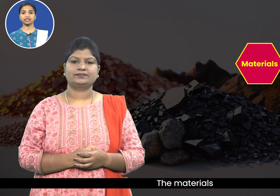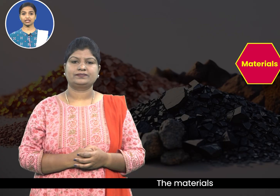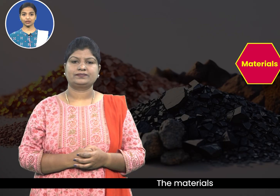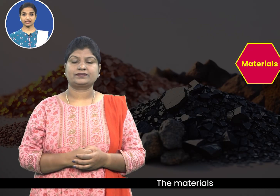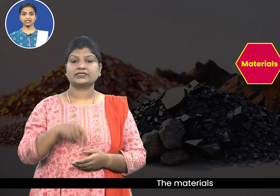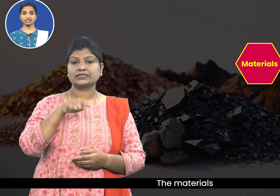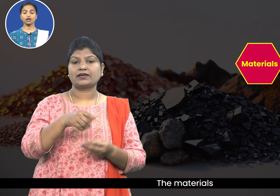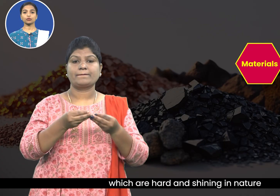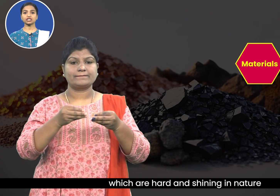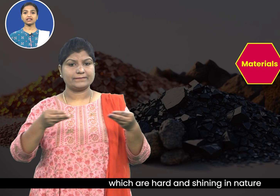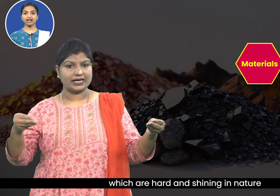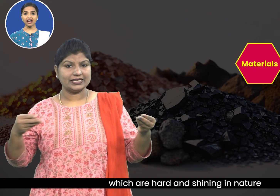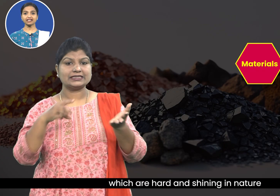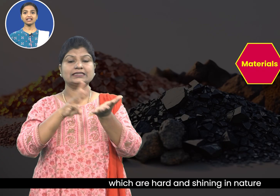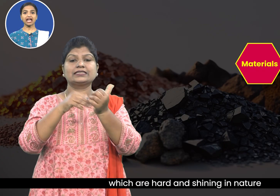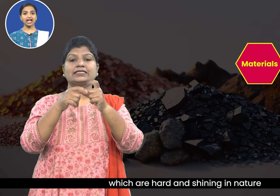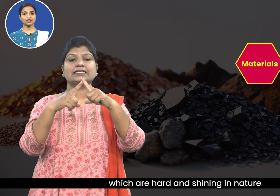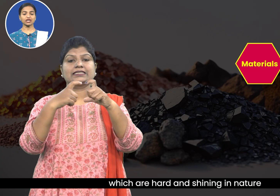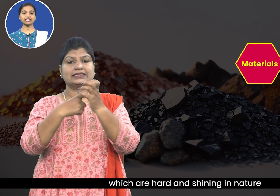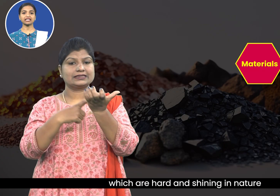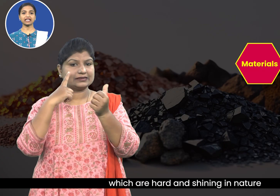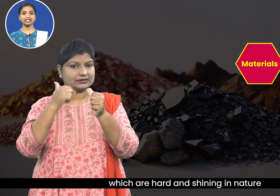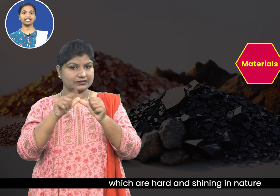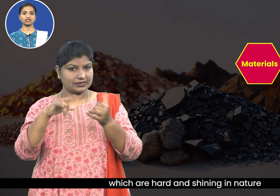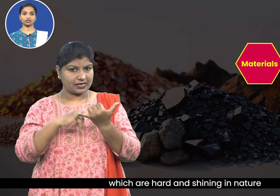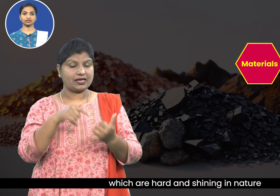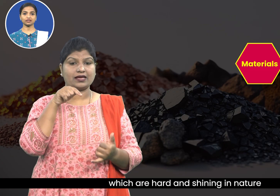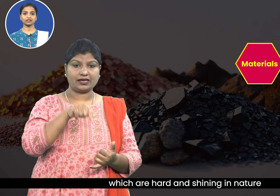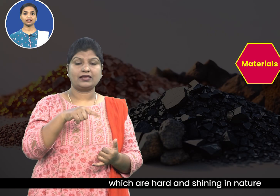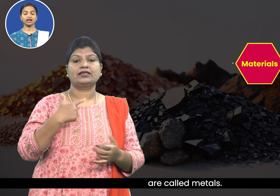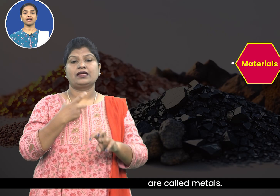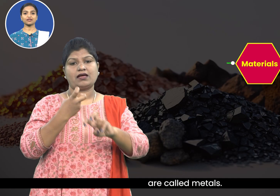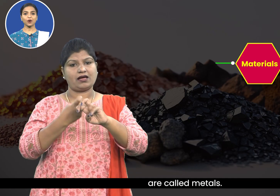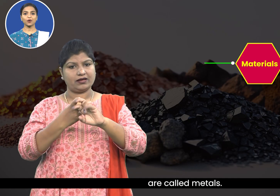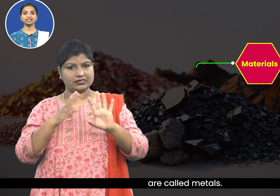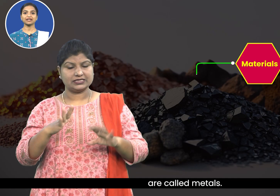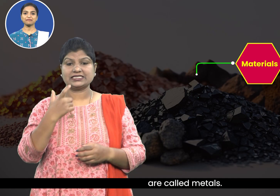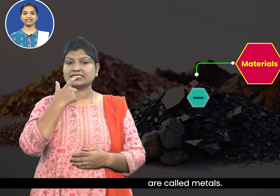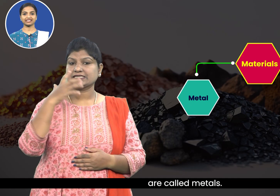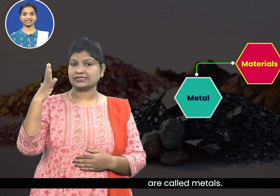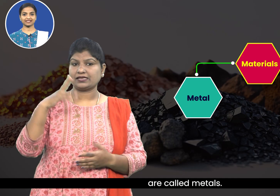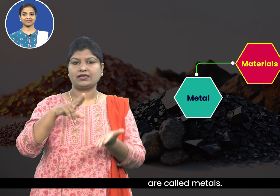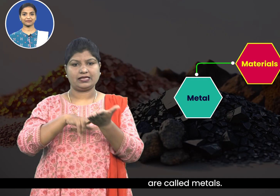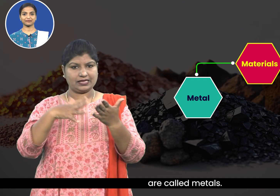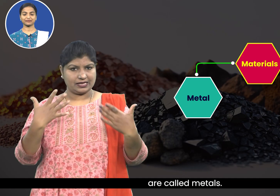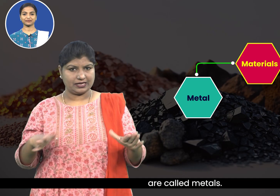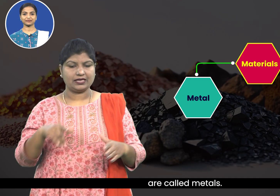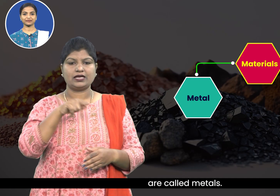The materials which are hard and shining in nature are called